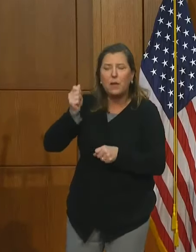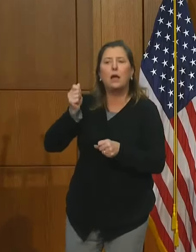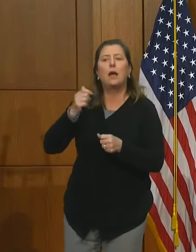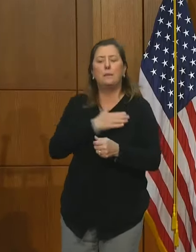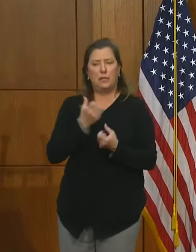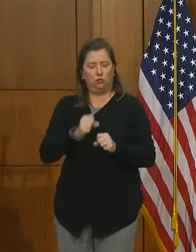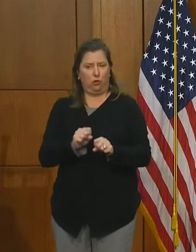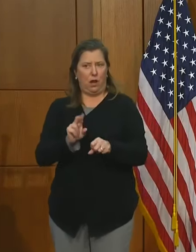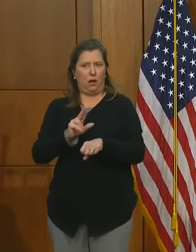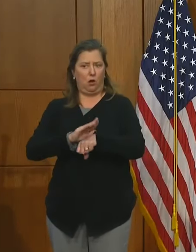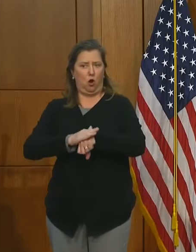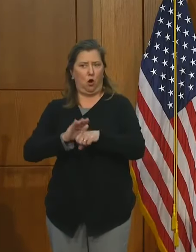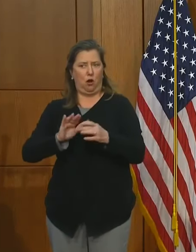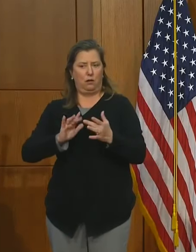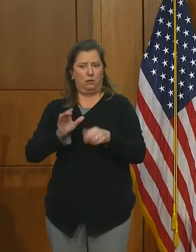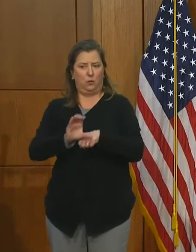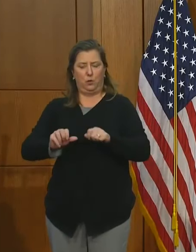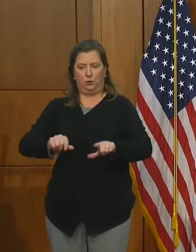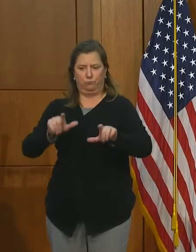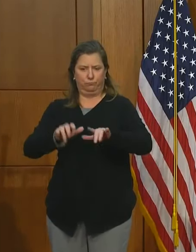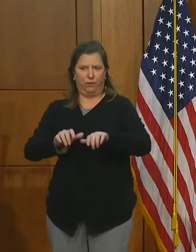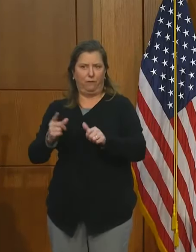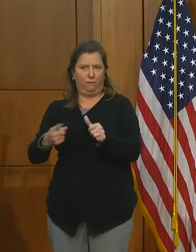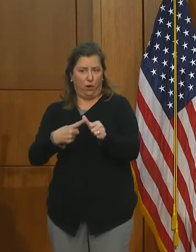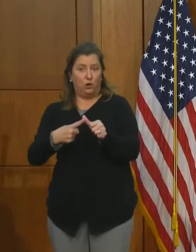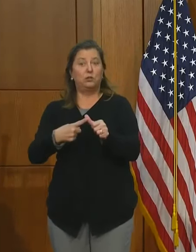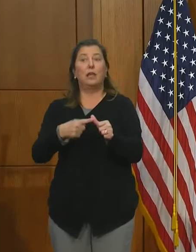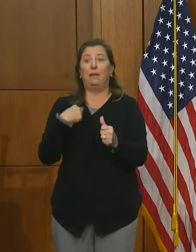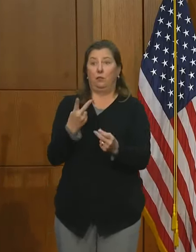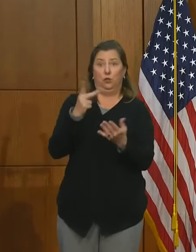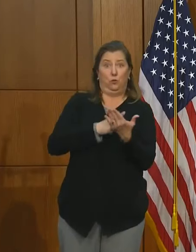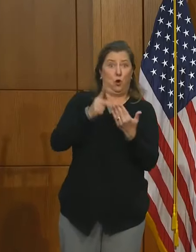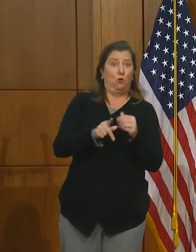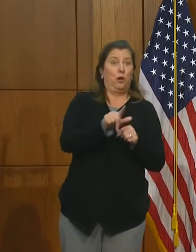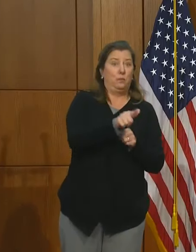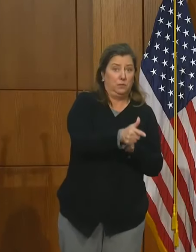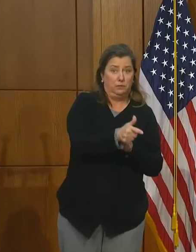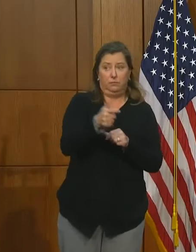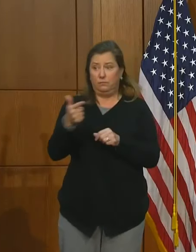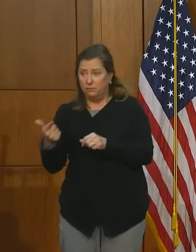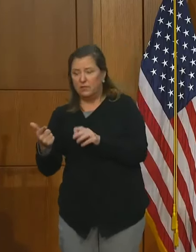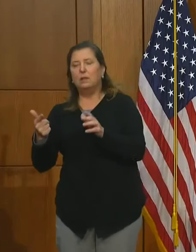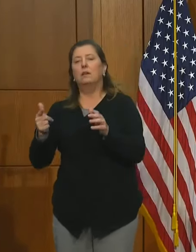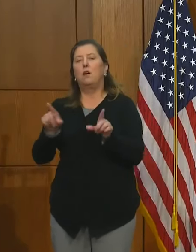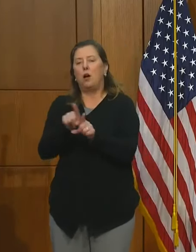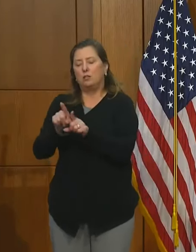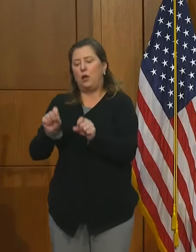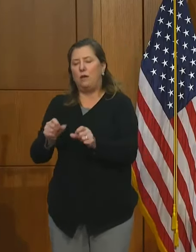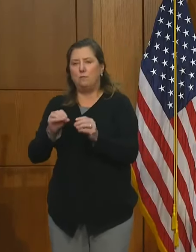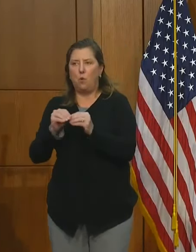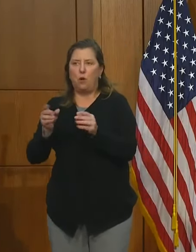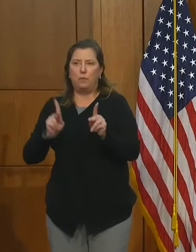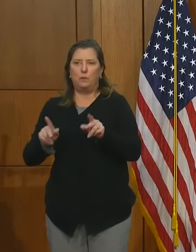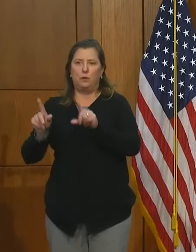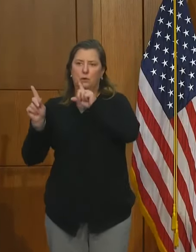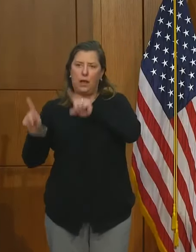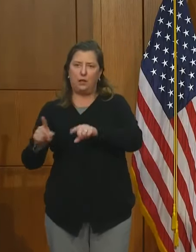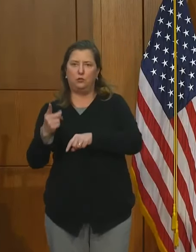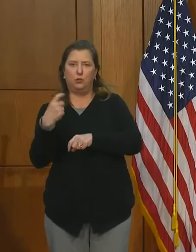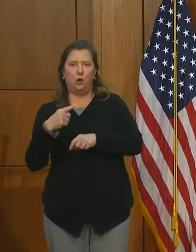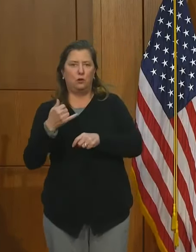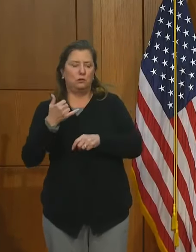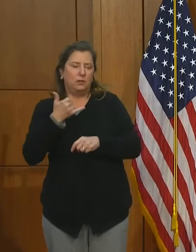online form first. We have two different programs online that you have to go through, but then we also have more capacity in our call centers. Thanks,